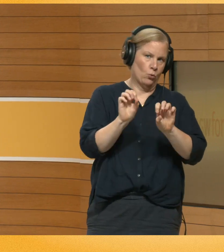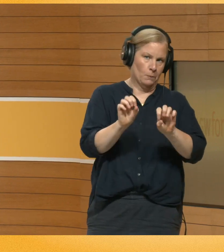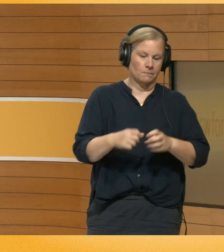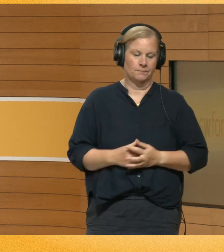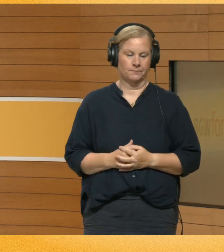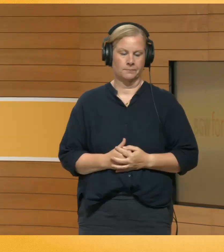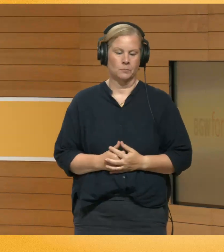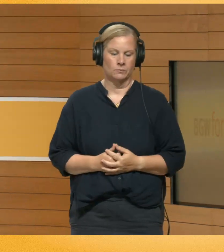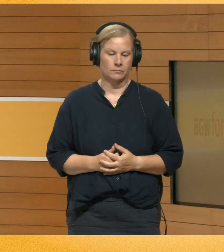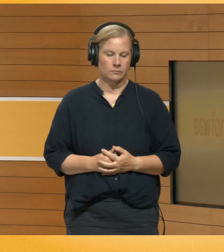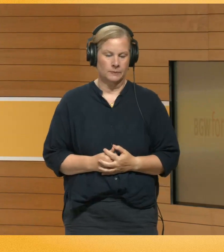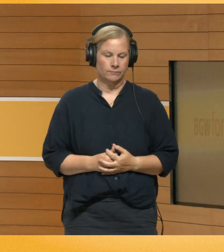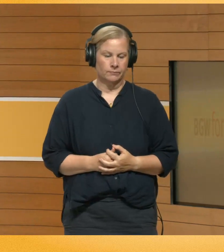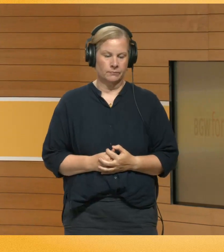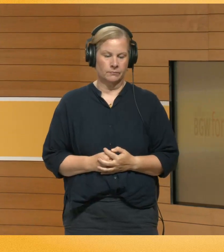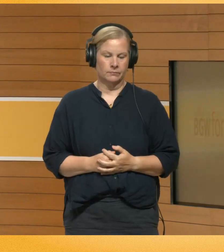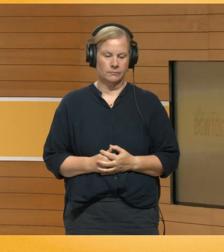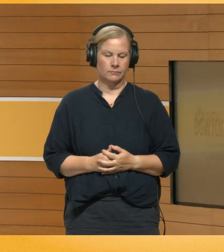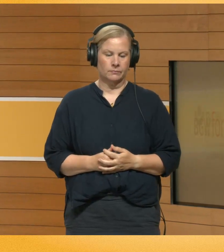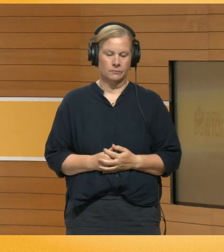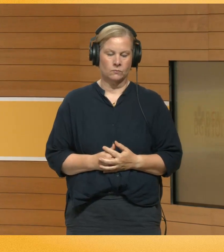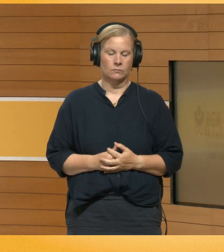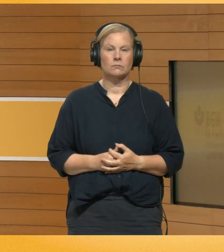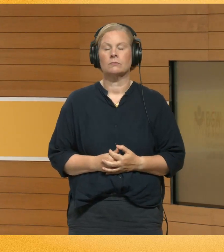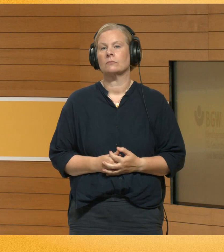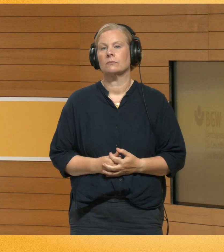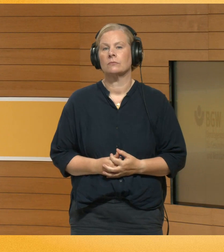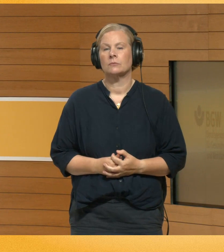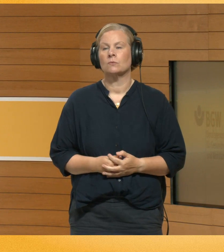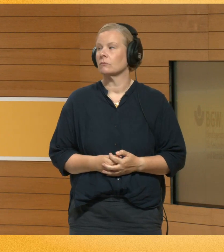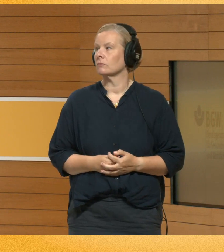people at home. That's very important.